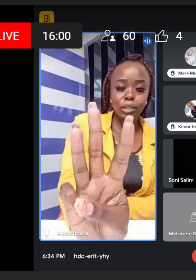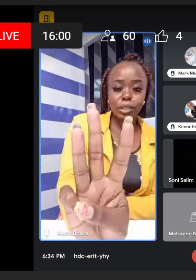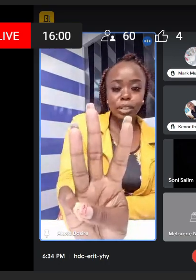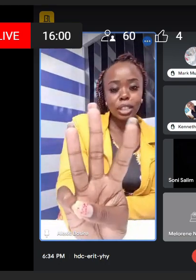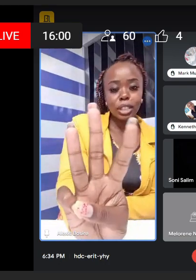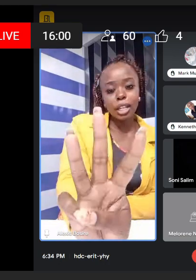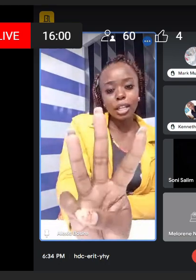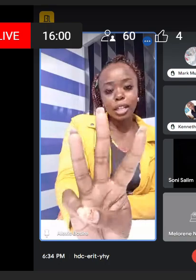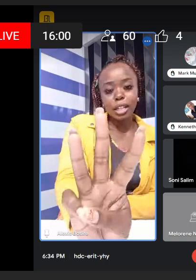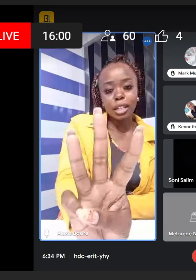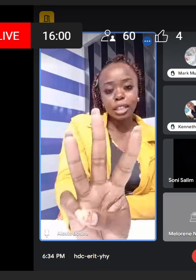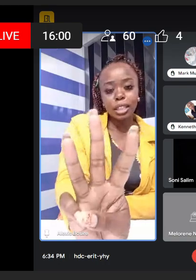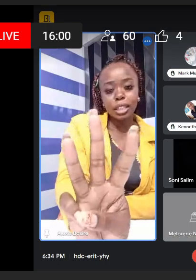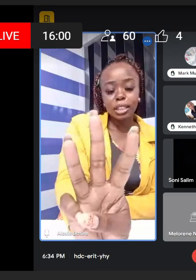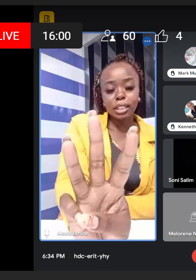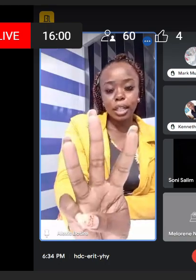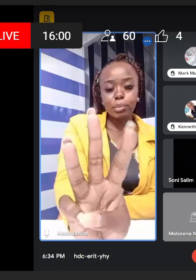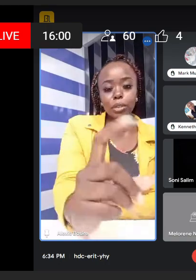W,